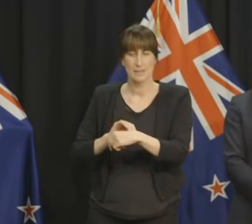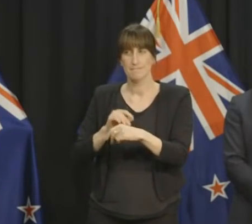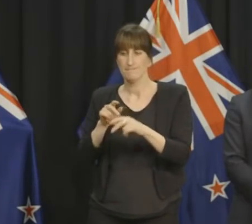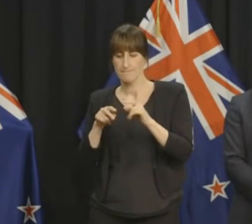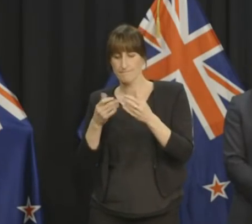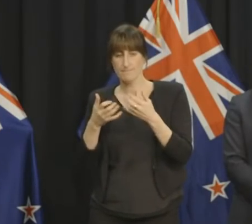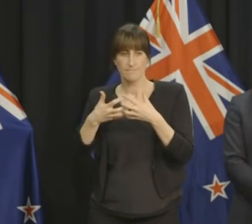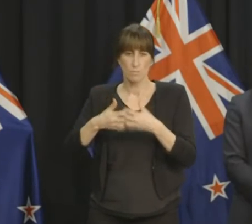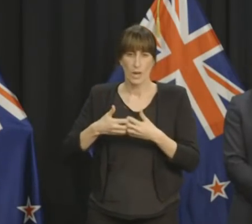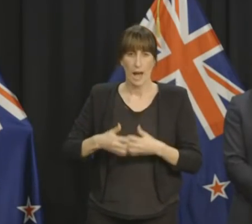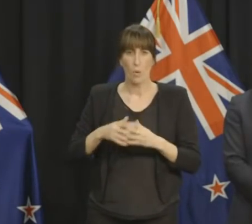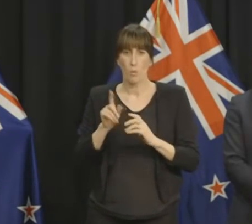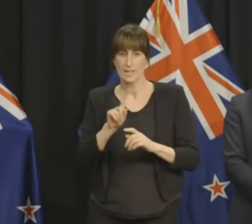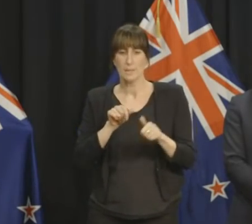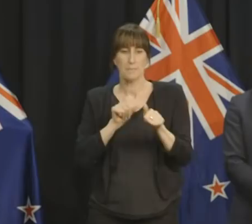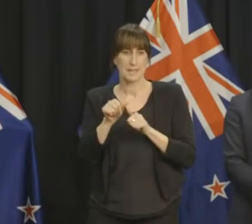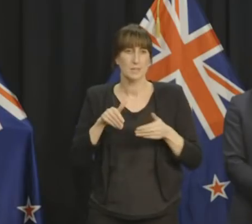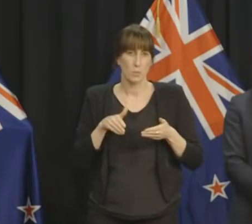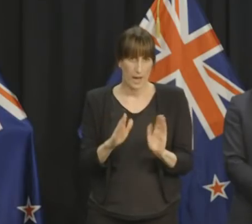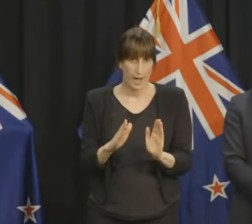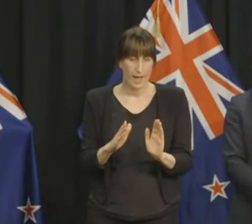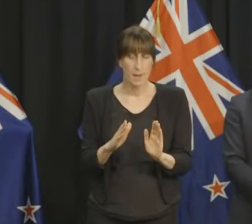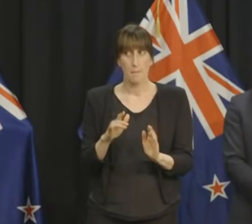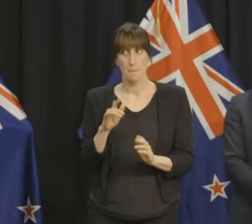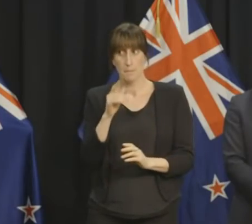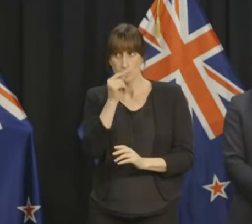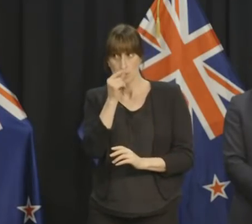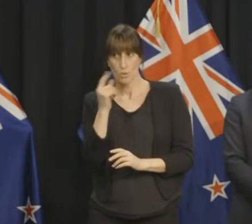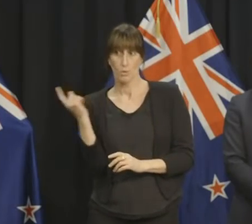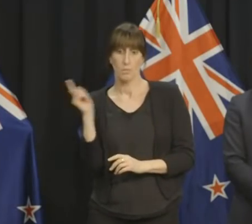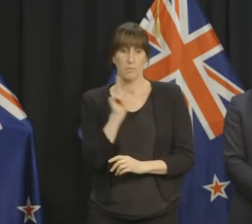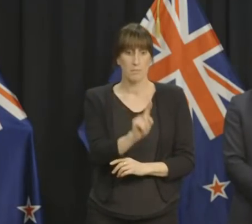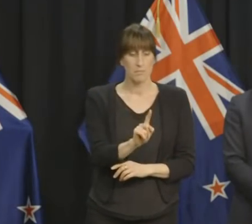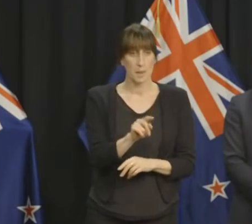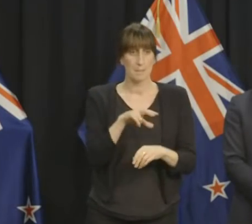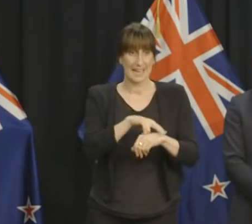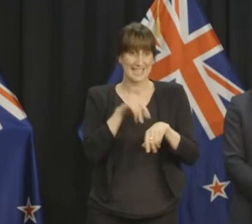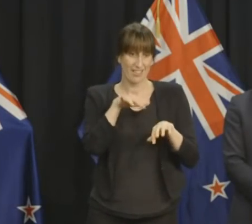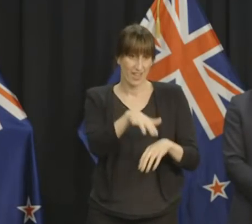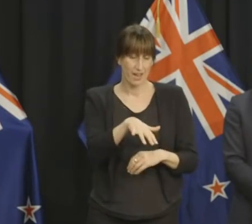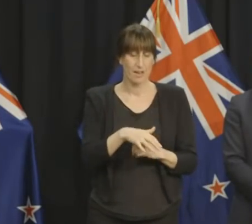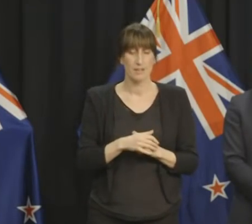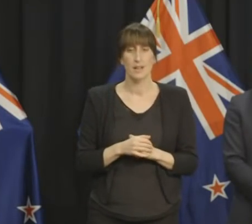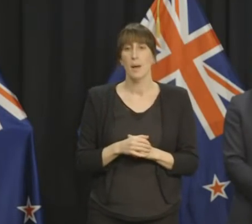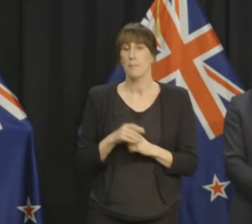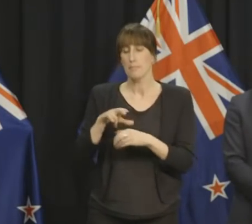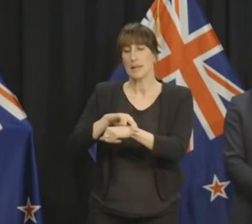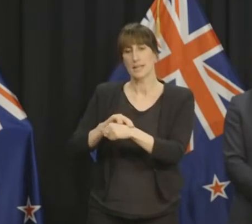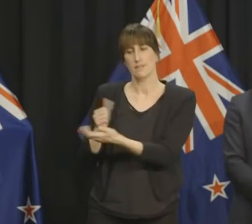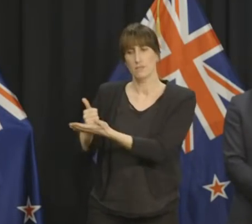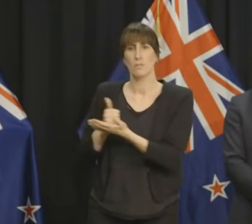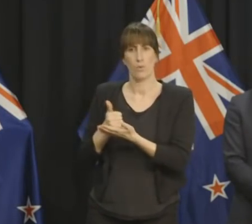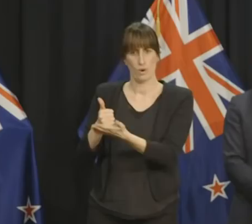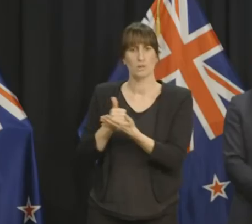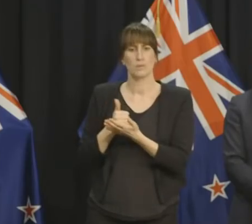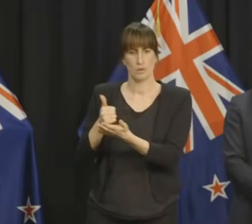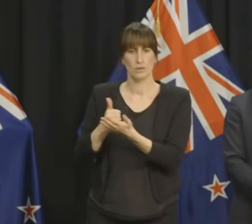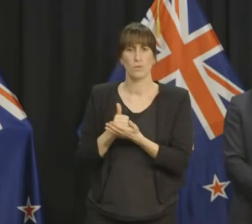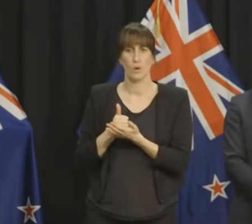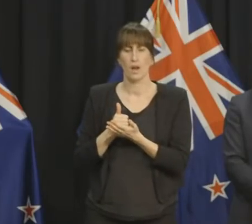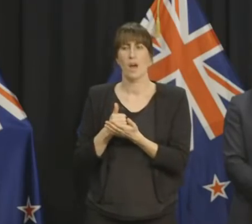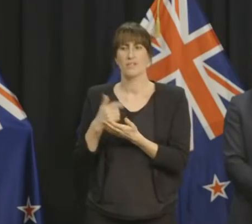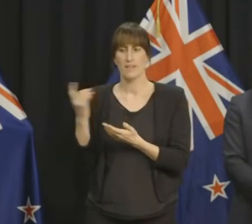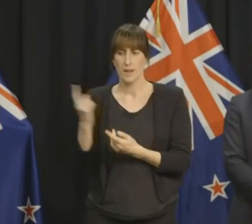have somebody on site all the time. I can tell you that the police have supported our facilities with an enhanced roving